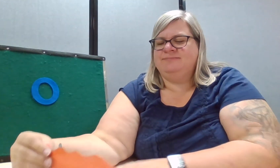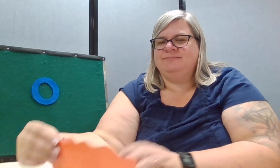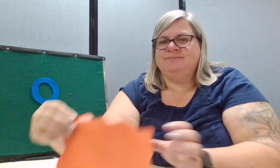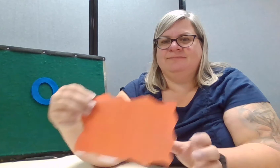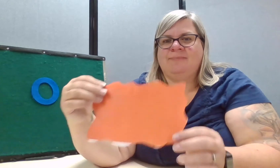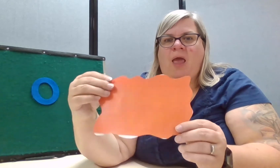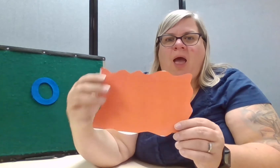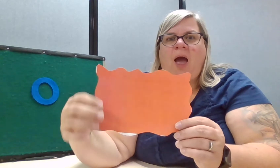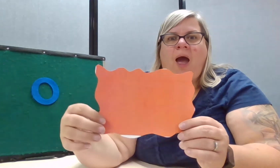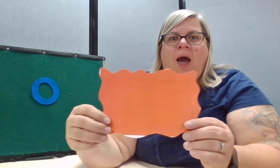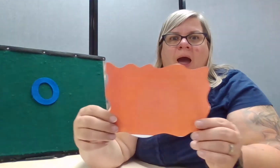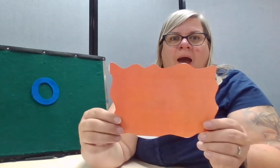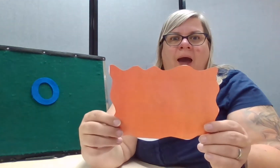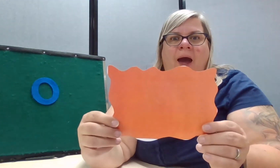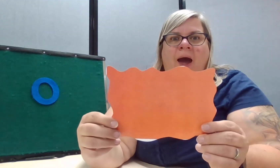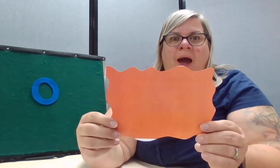is orange.